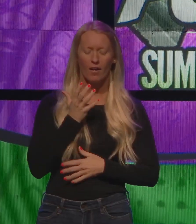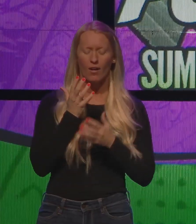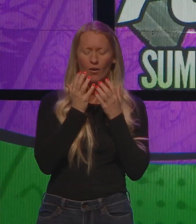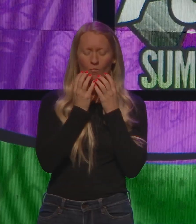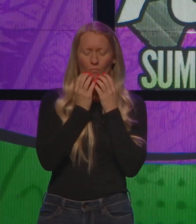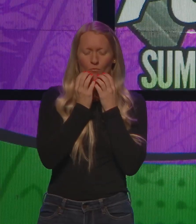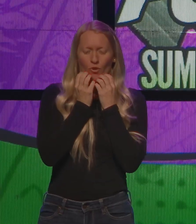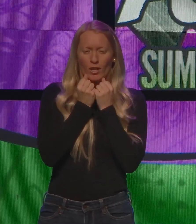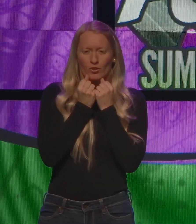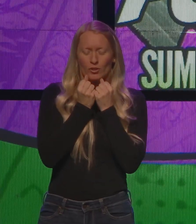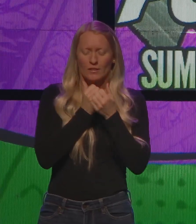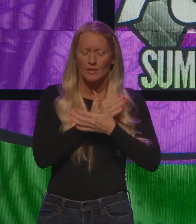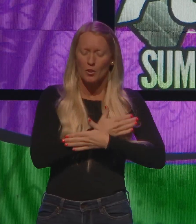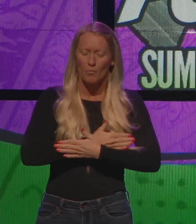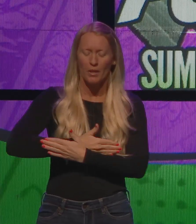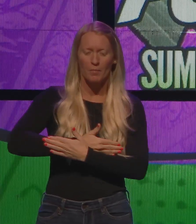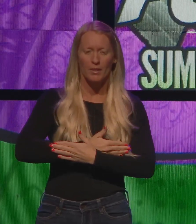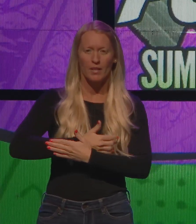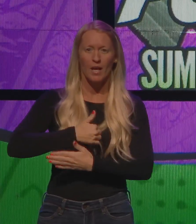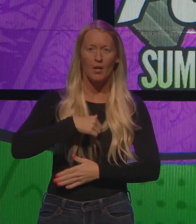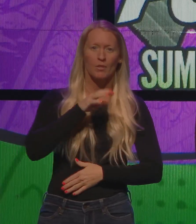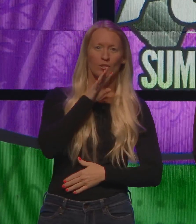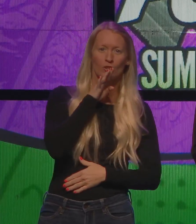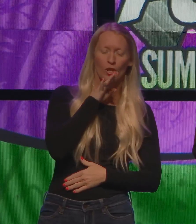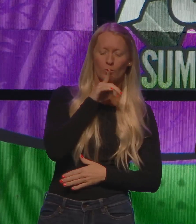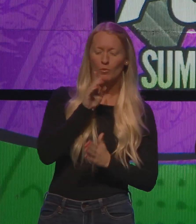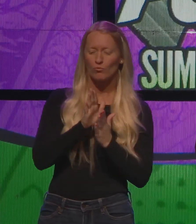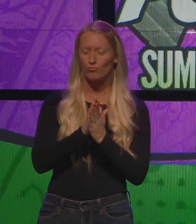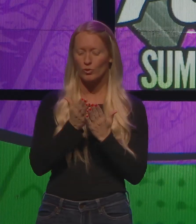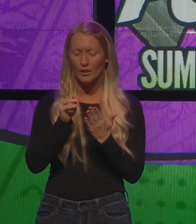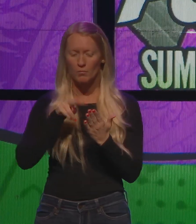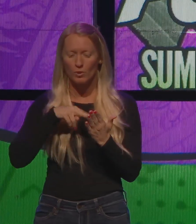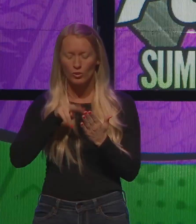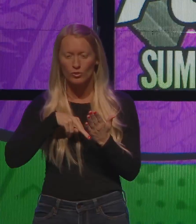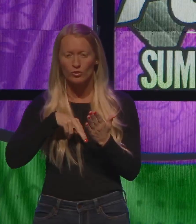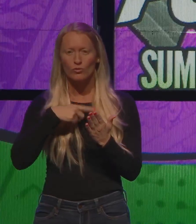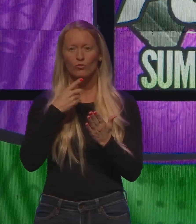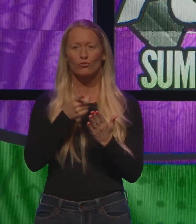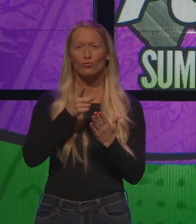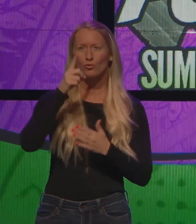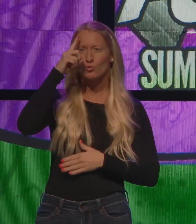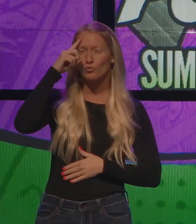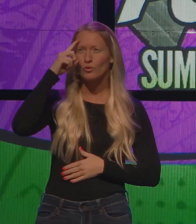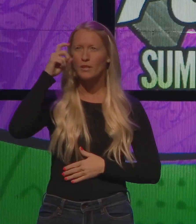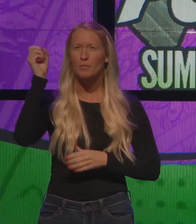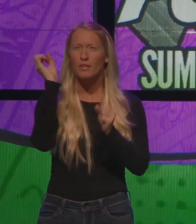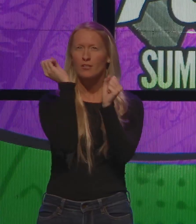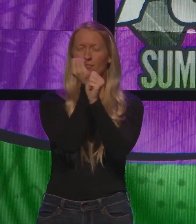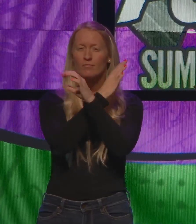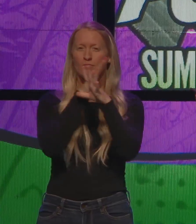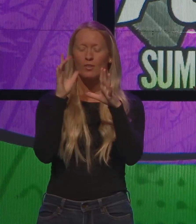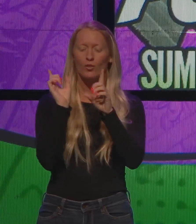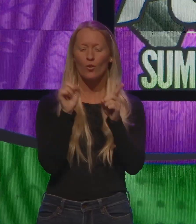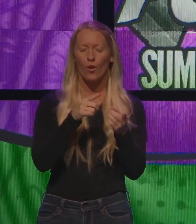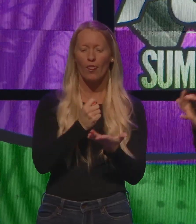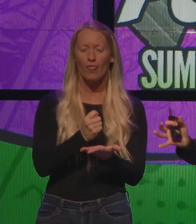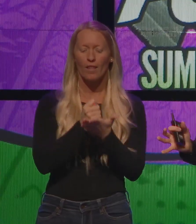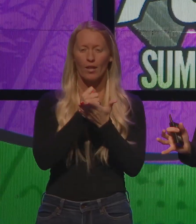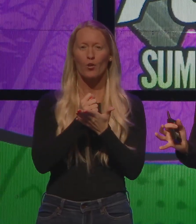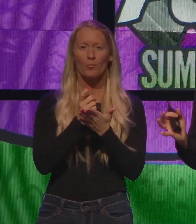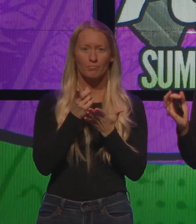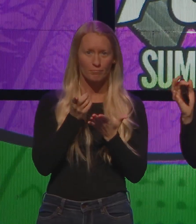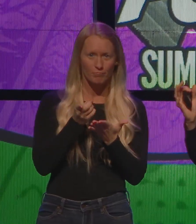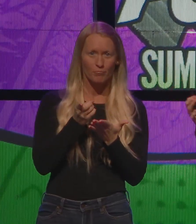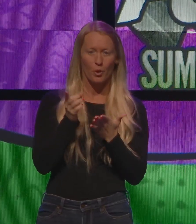had been talking to, reading books to, dreaming about, going to therapy to prepare for, all